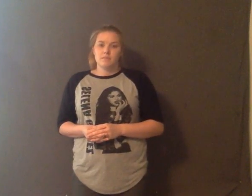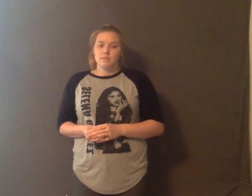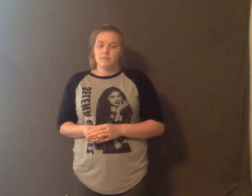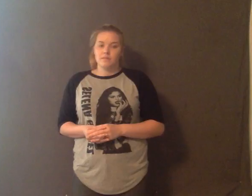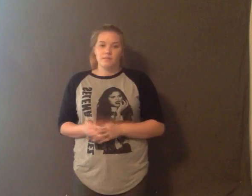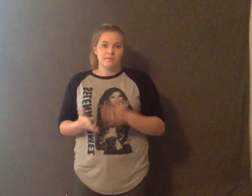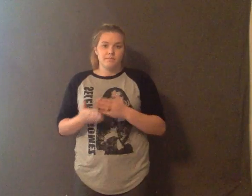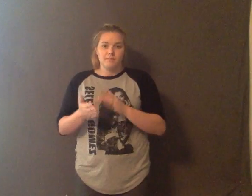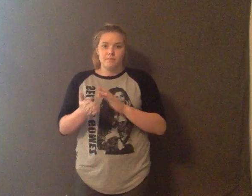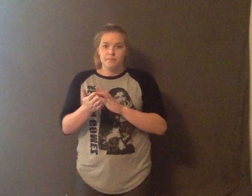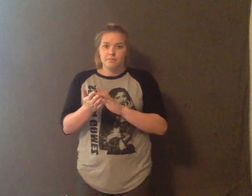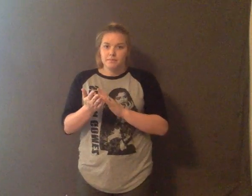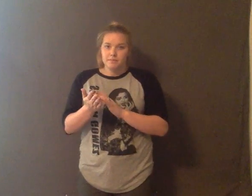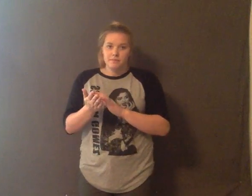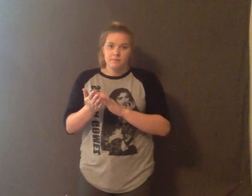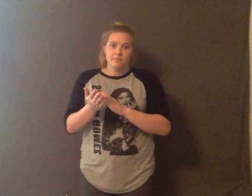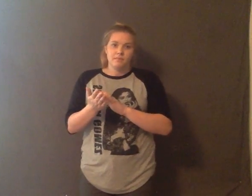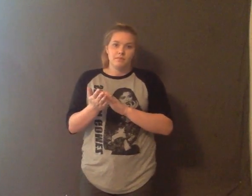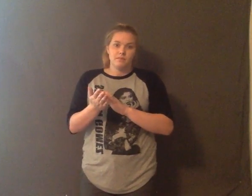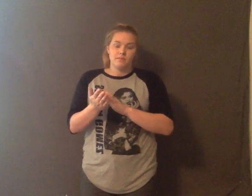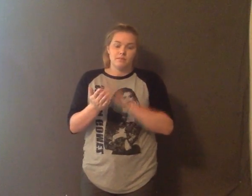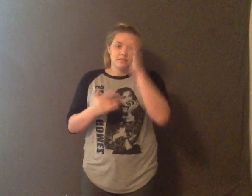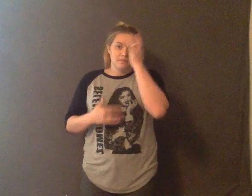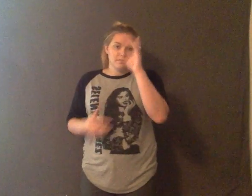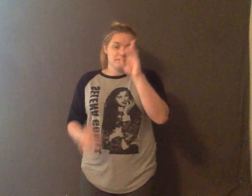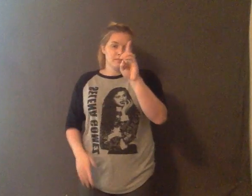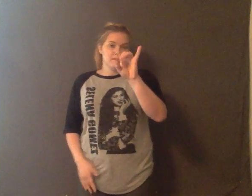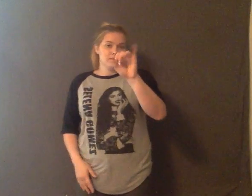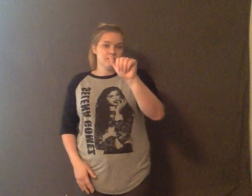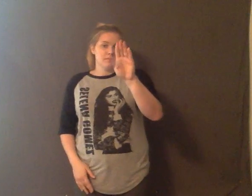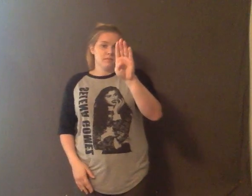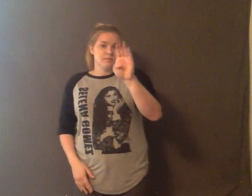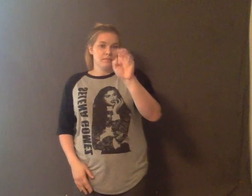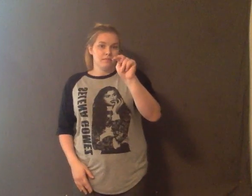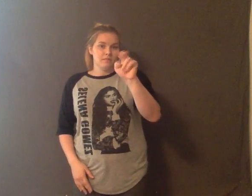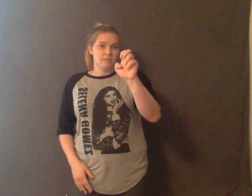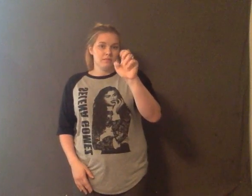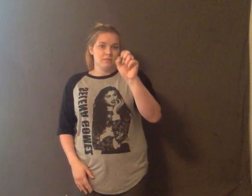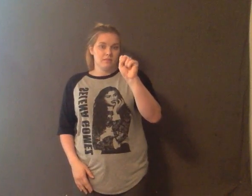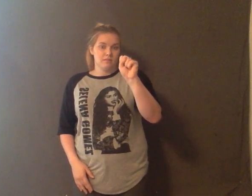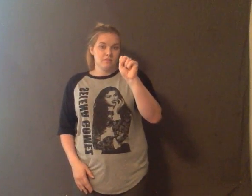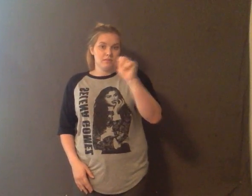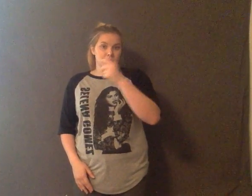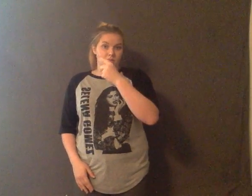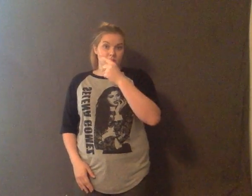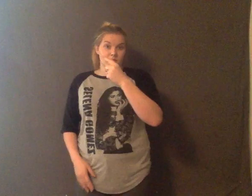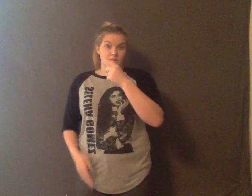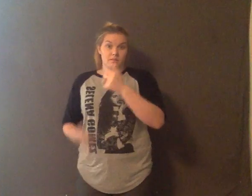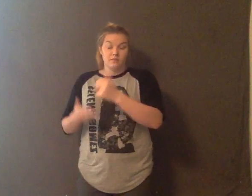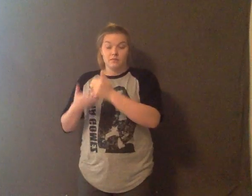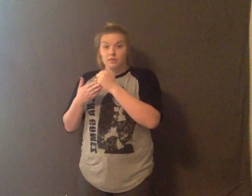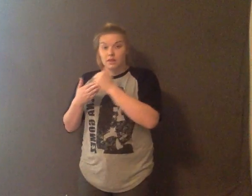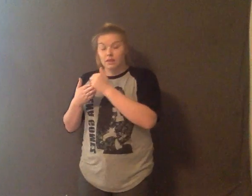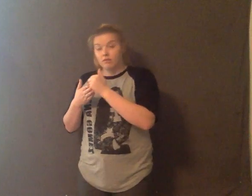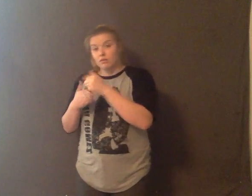meds are for diabetes. This is for peeing. I have to use this for my prostate, and then I have to use this for